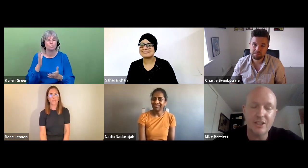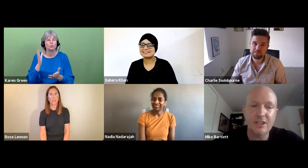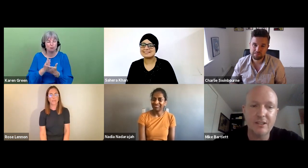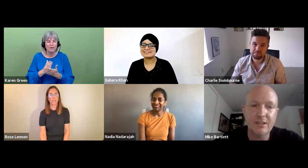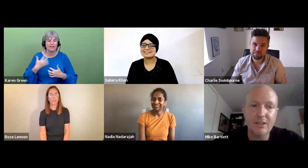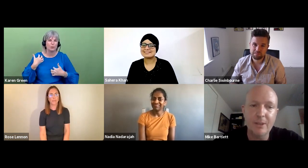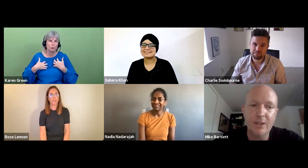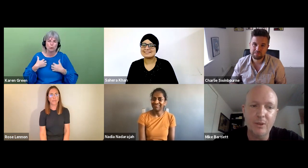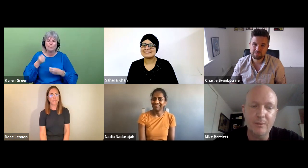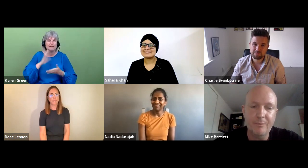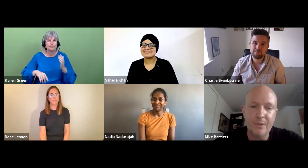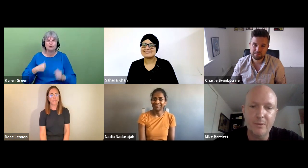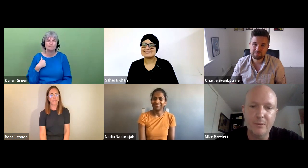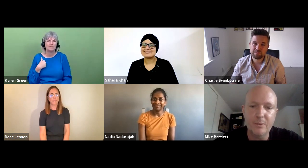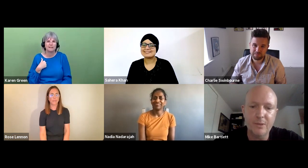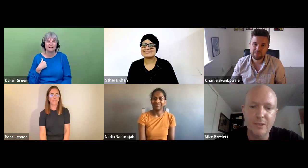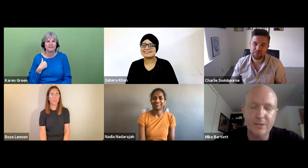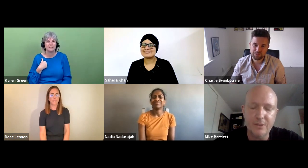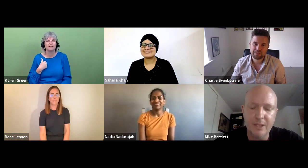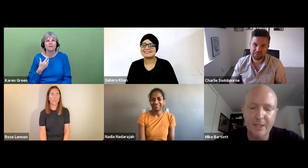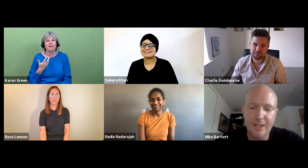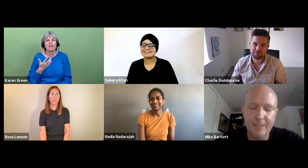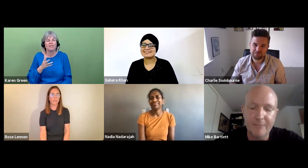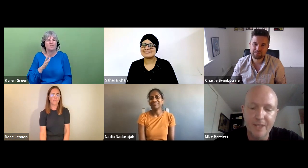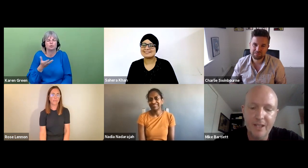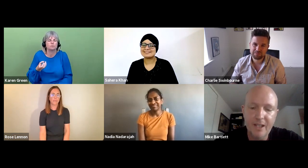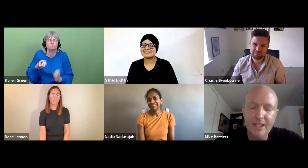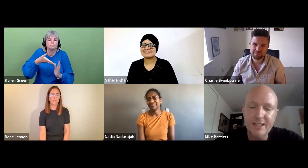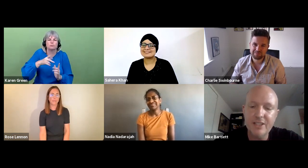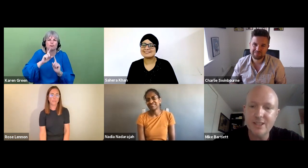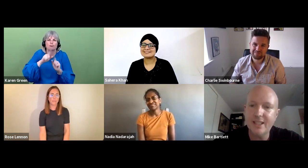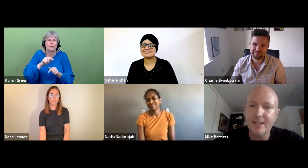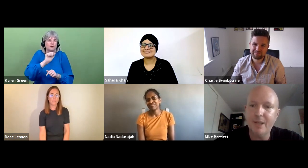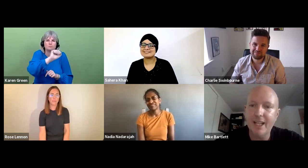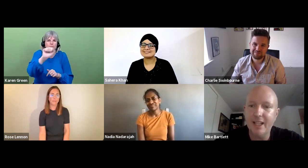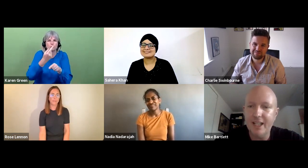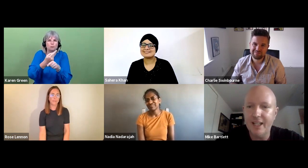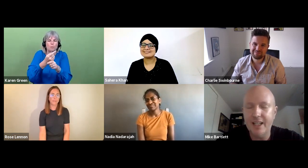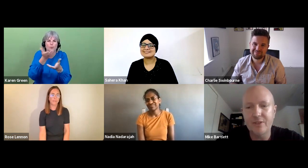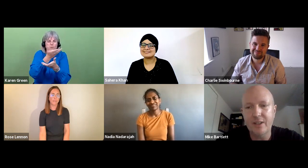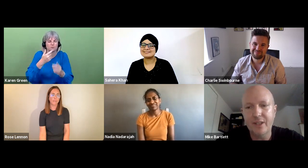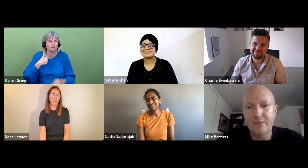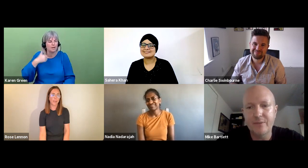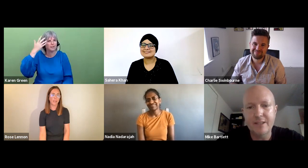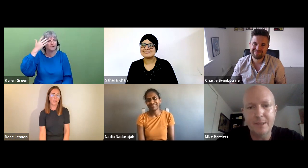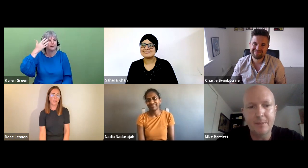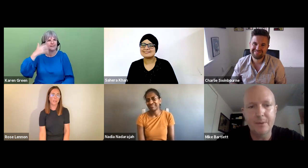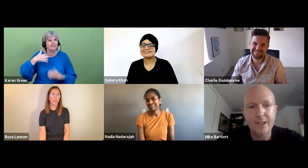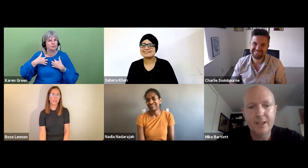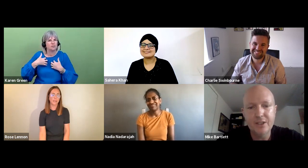to comment on what you guys are talking about, there's an interesting thing in my head, and I've heard from various people, just